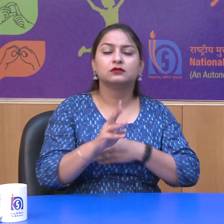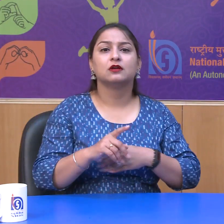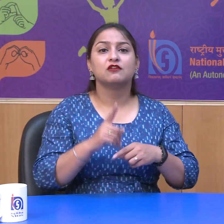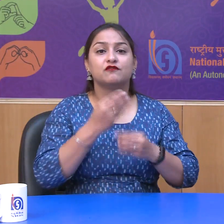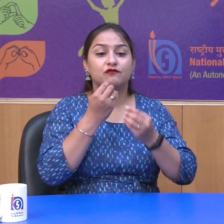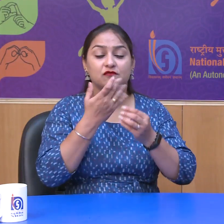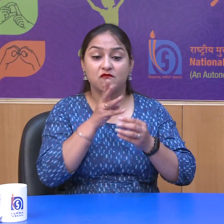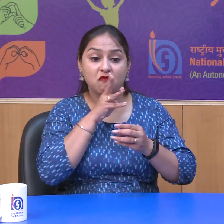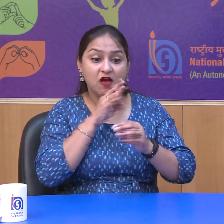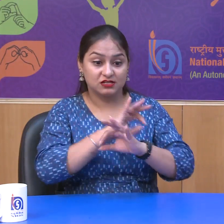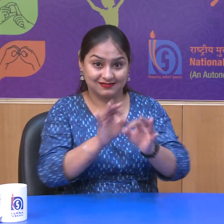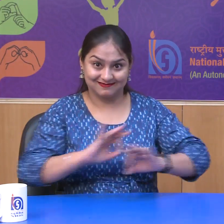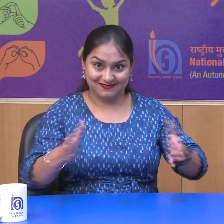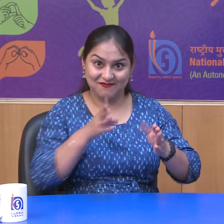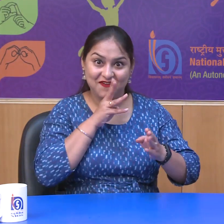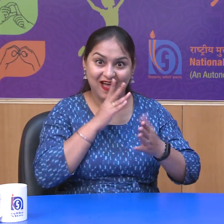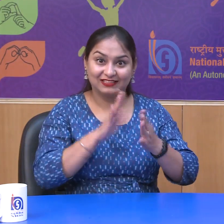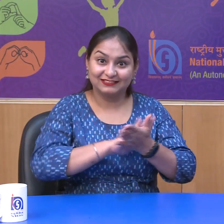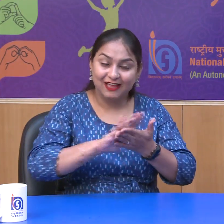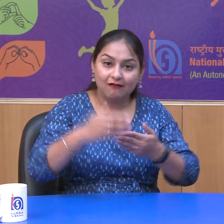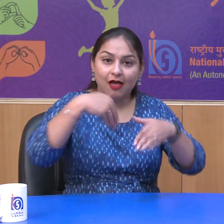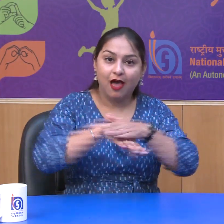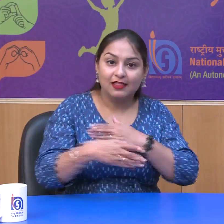water and marine fish.